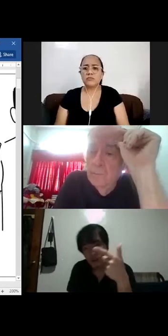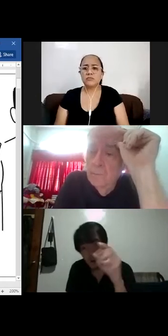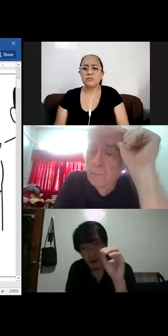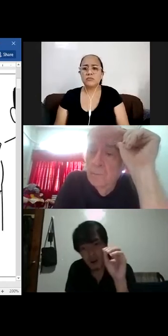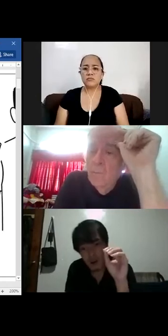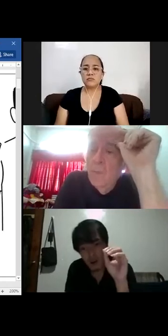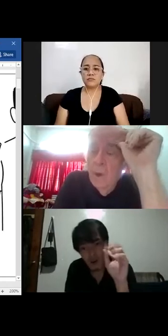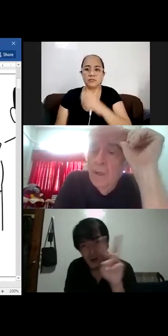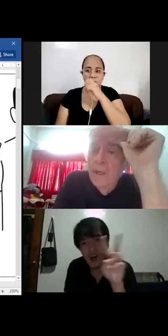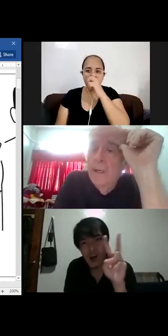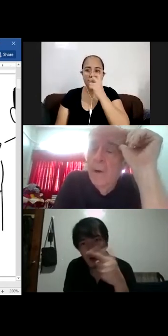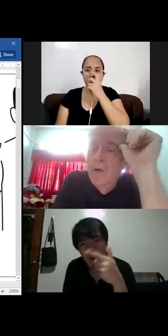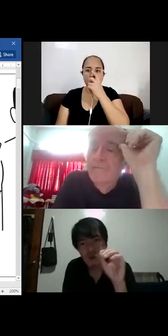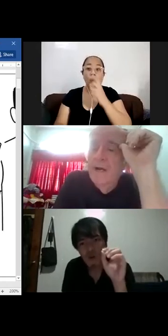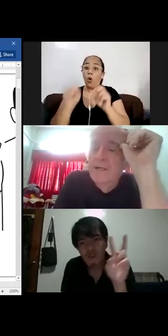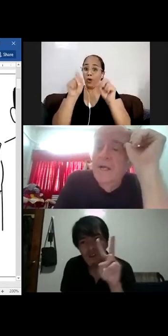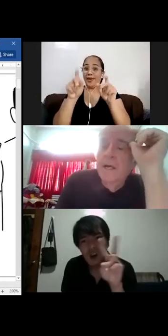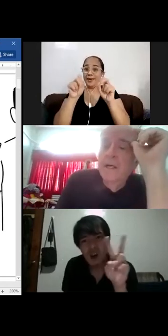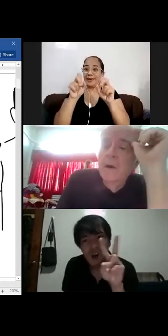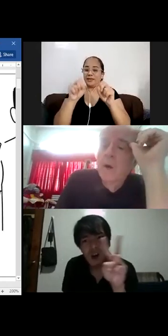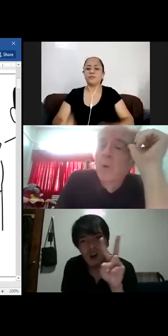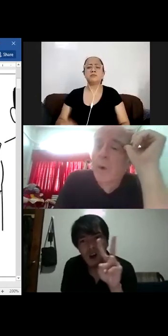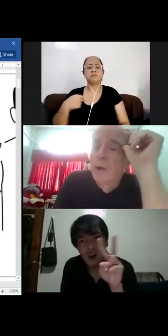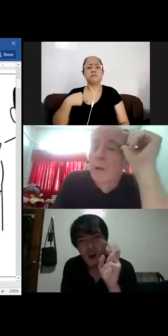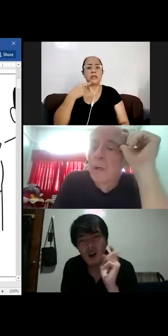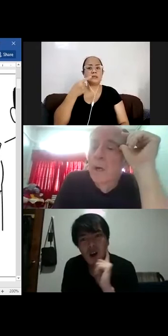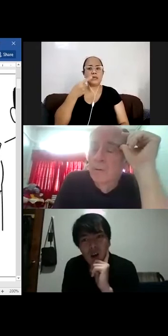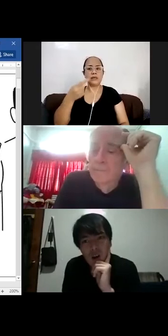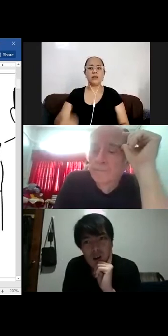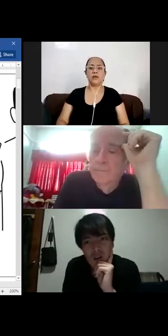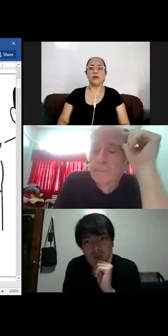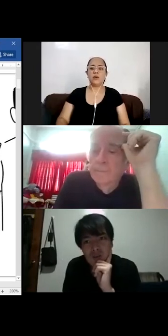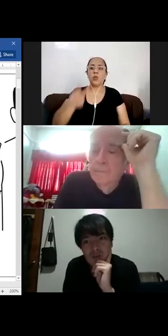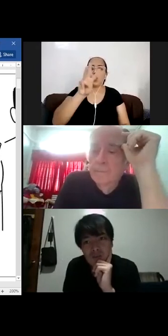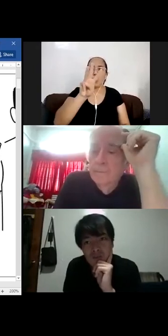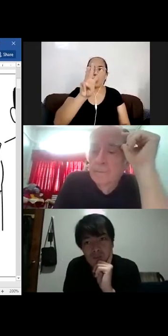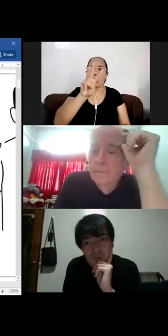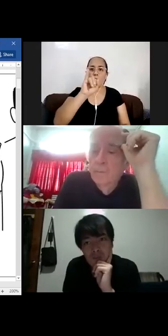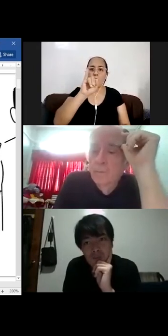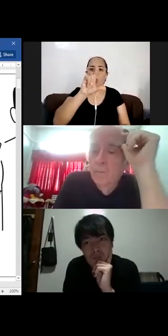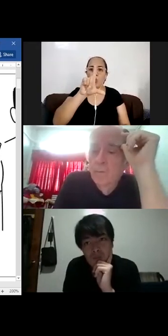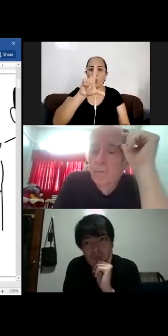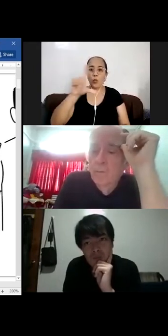Verb. Verb. Okay. What if I say will go?